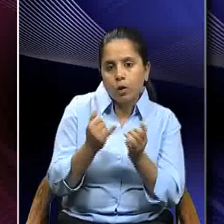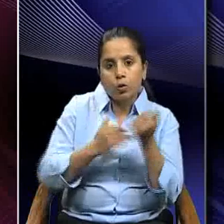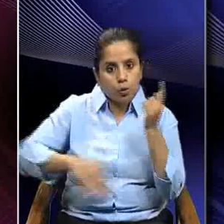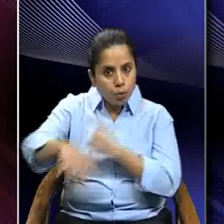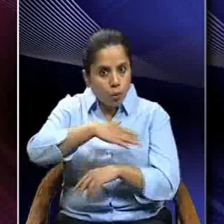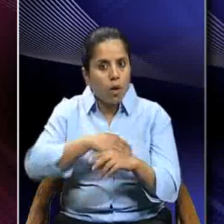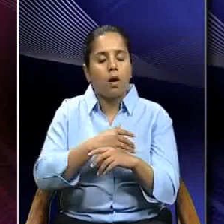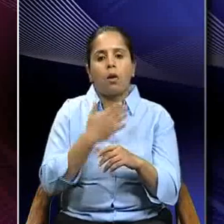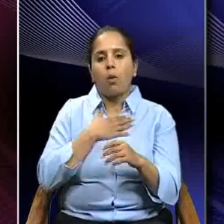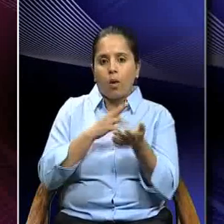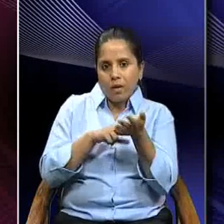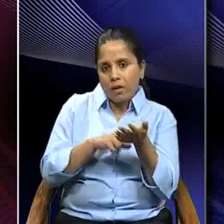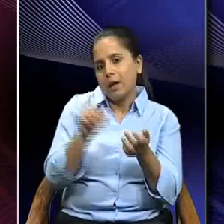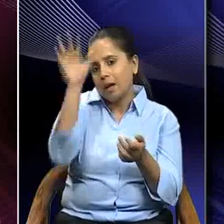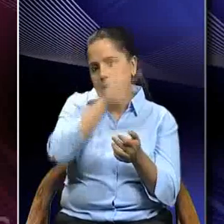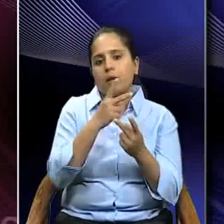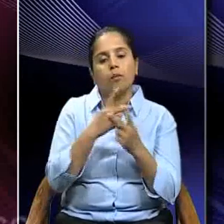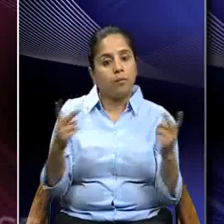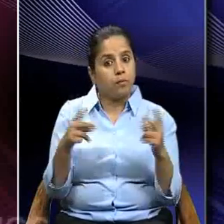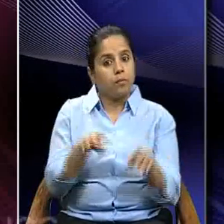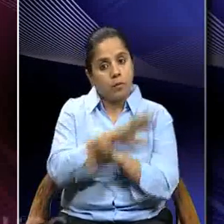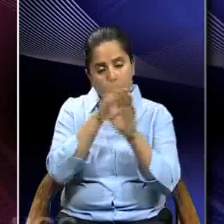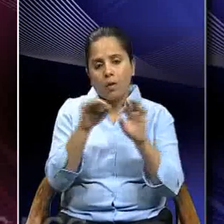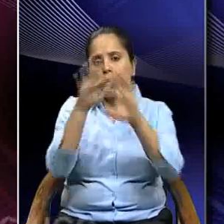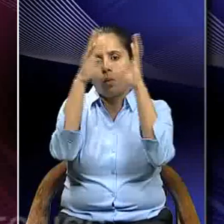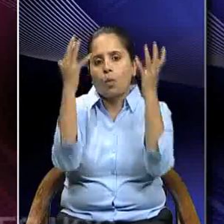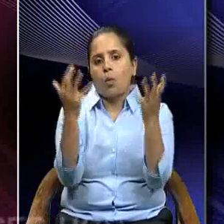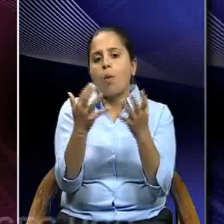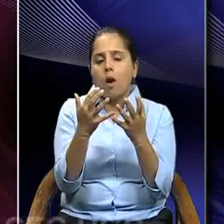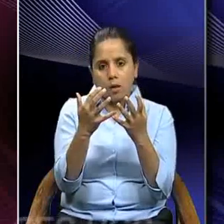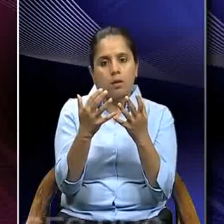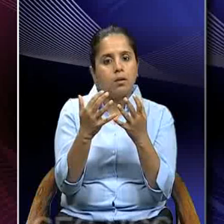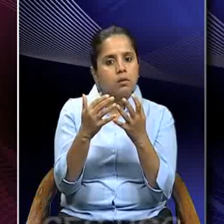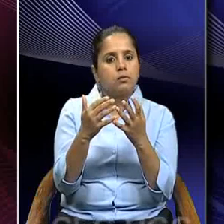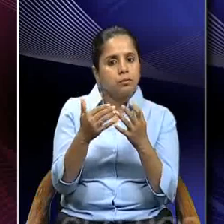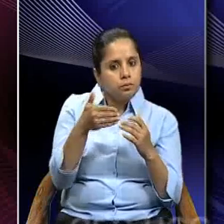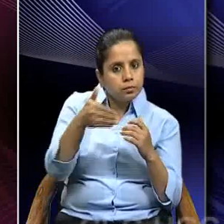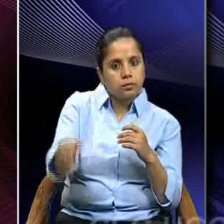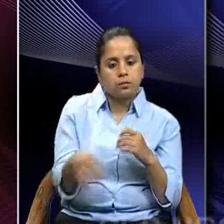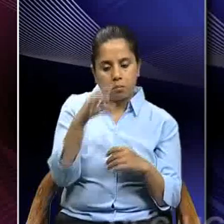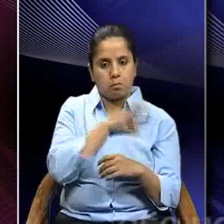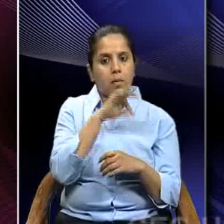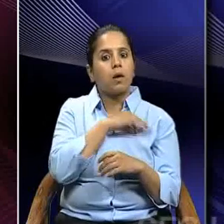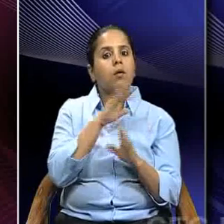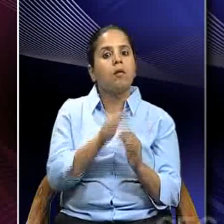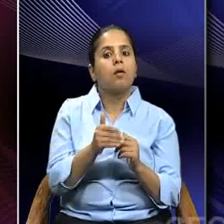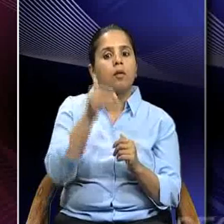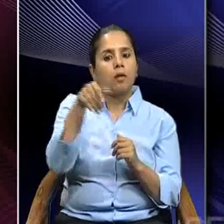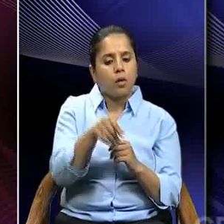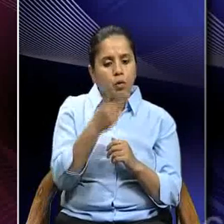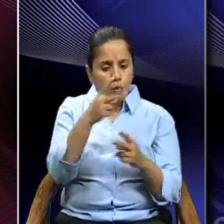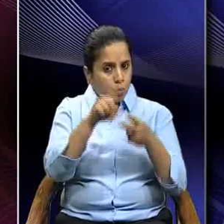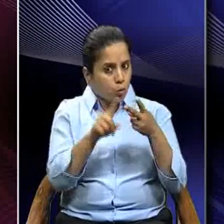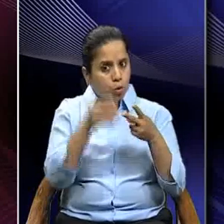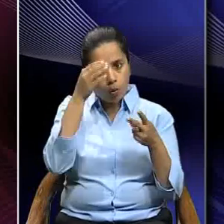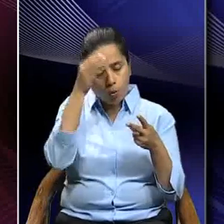along with our nation, and eventually the entire world is going to gain the benefit of these two